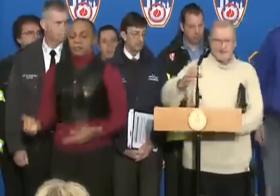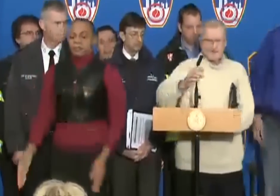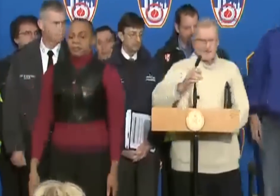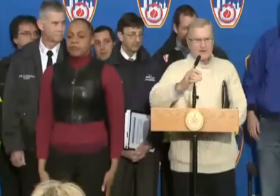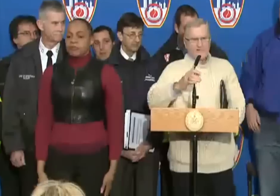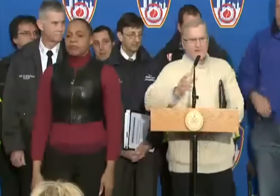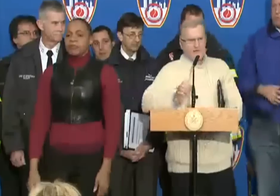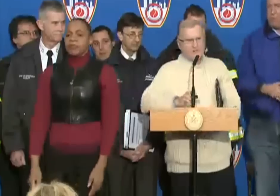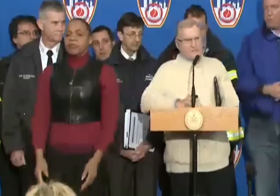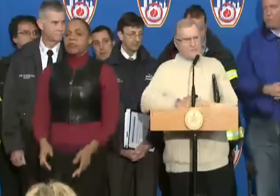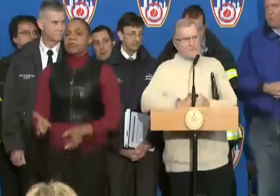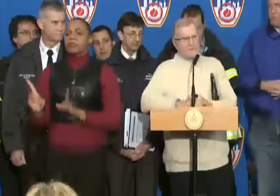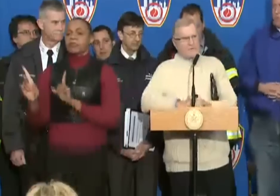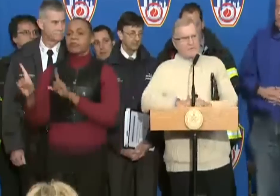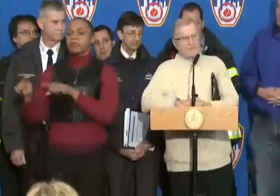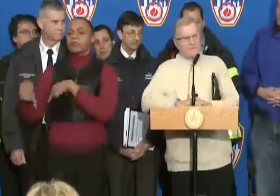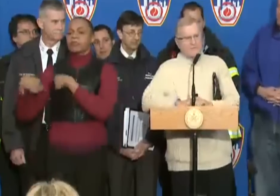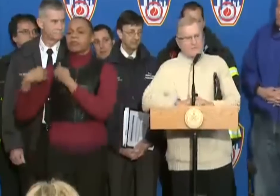As of